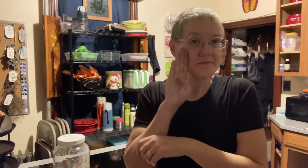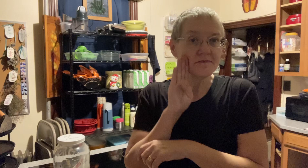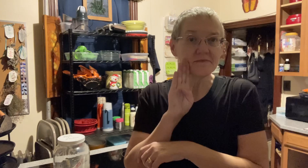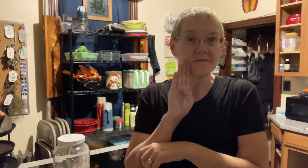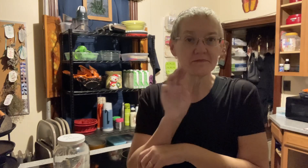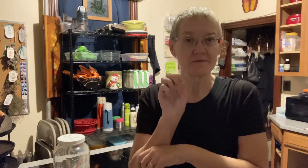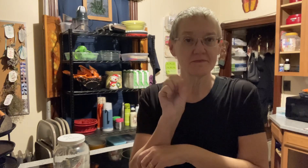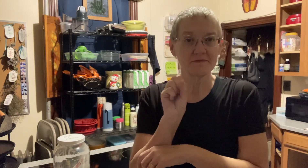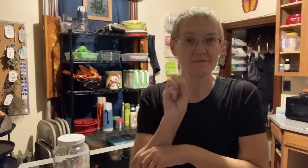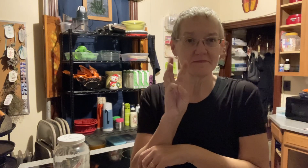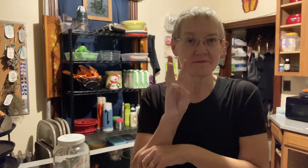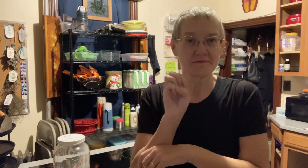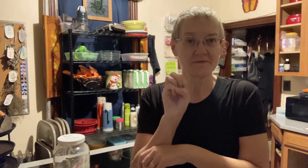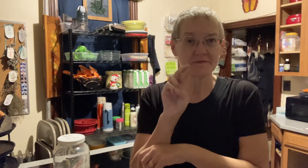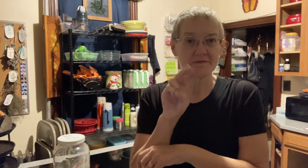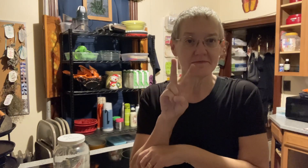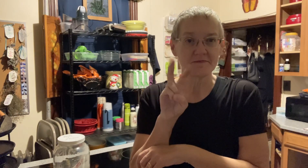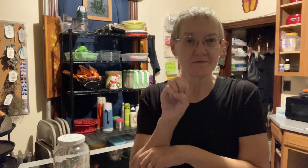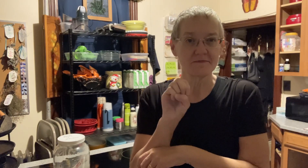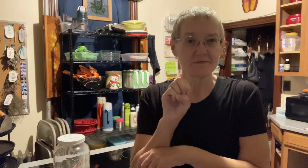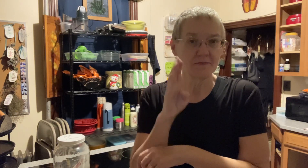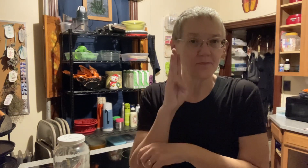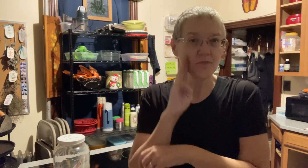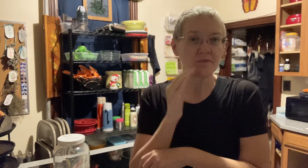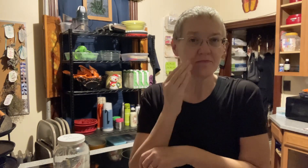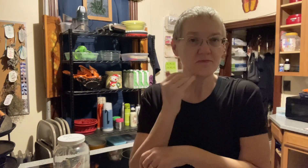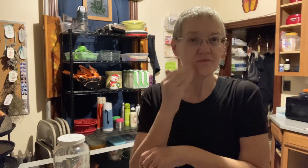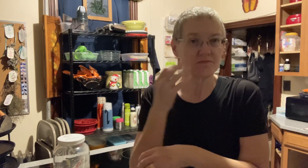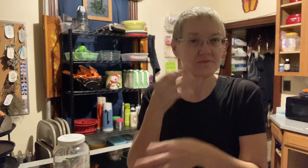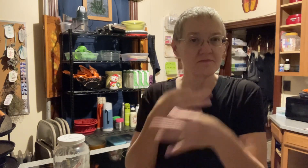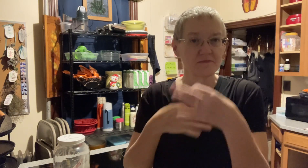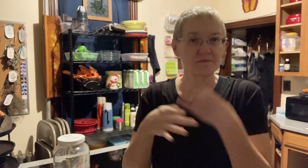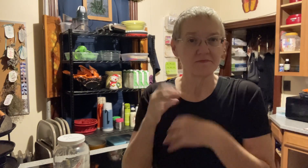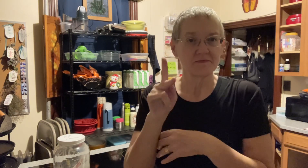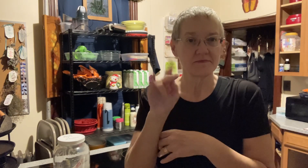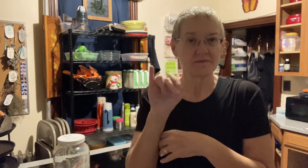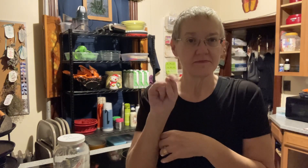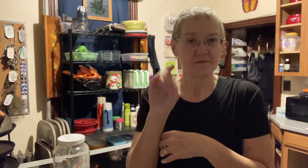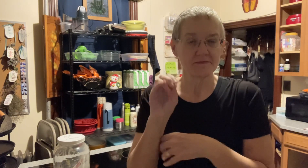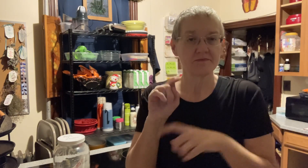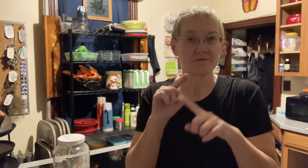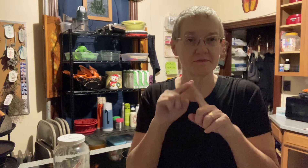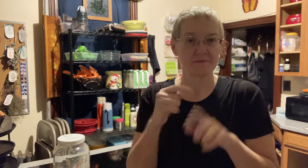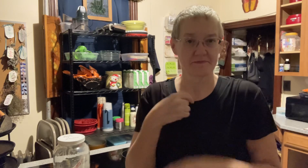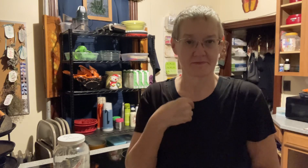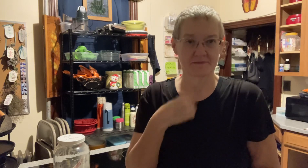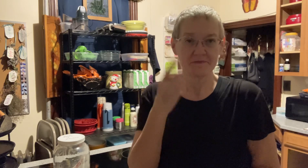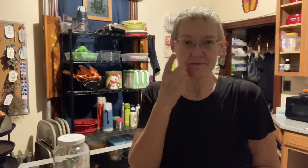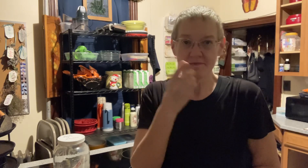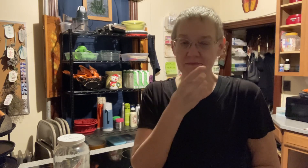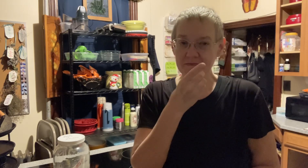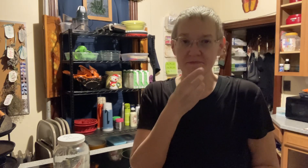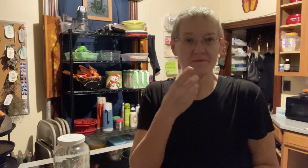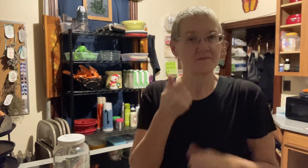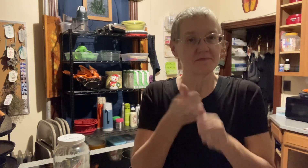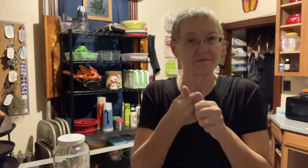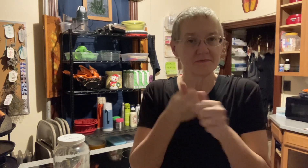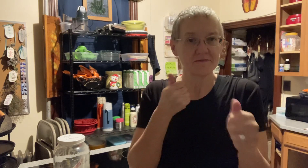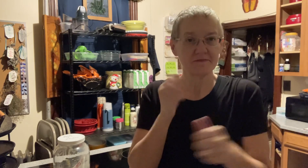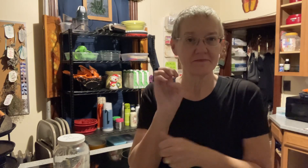Now, I used to use brown swerve, a brown sugar substitute that's keto. But Dell